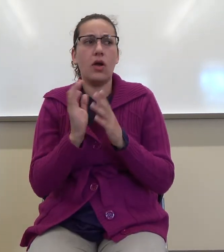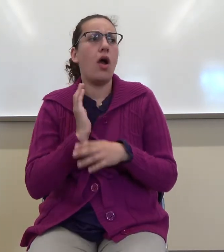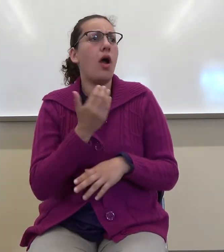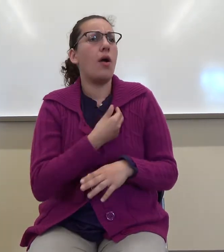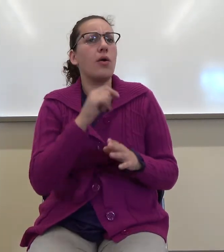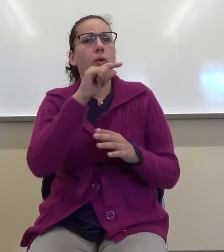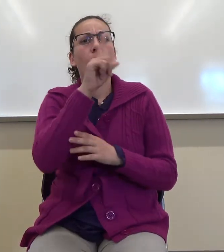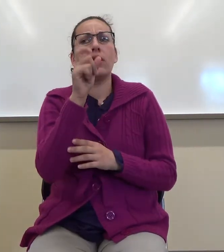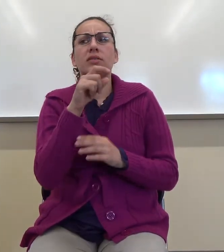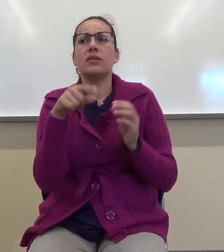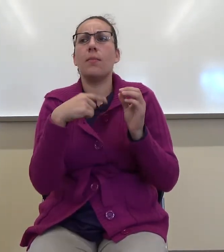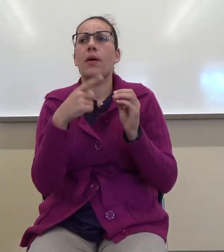sentence?